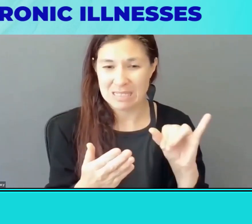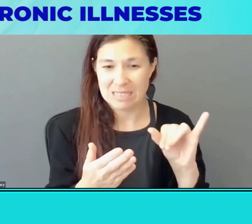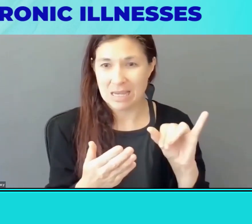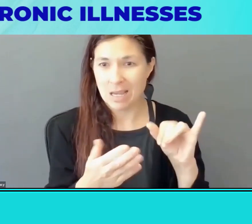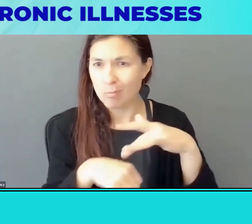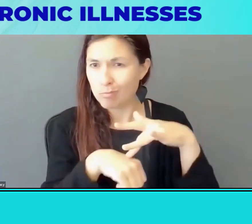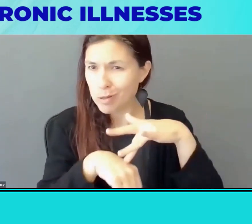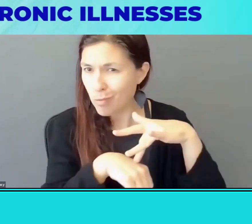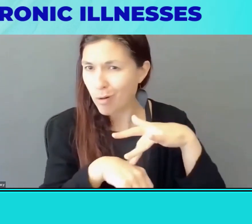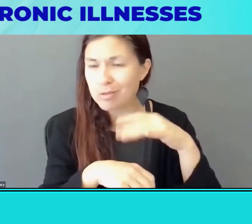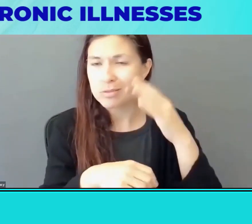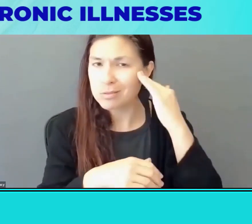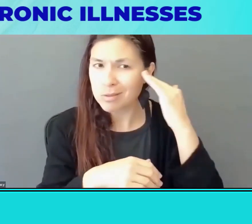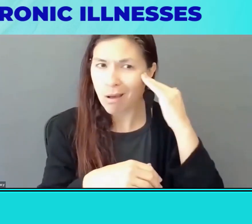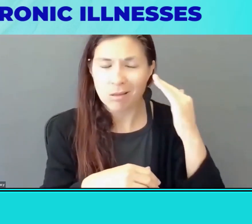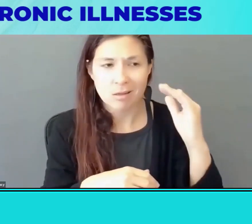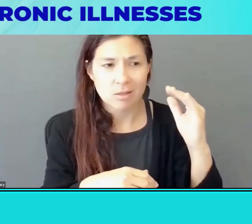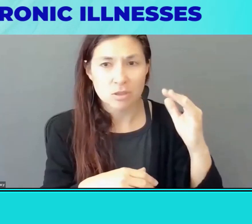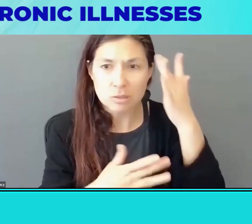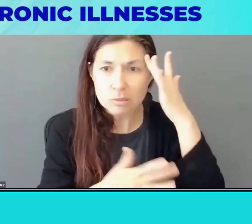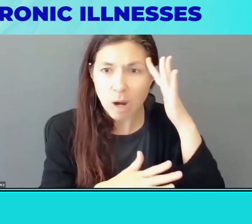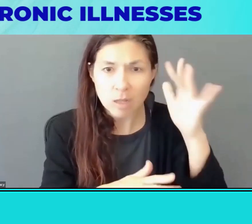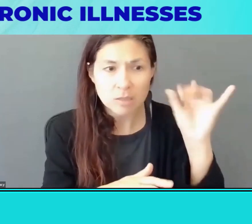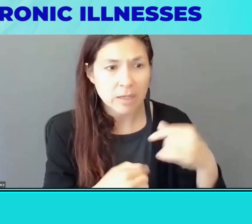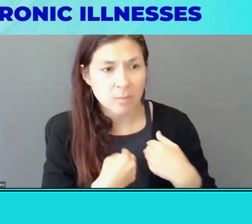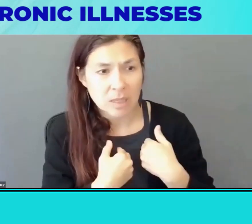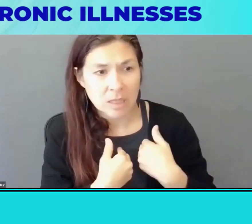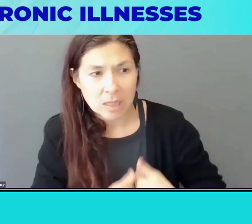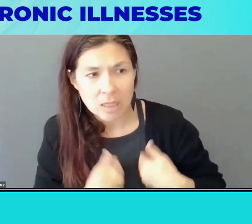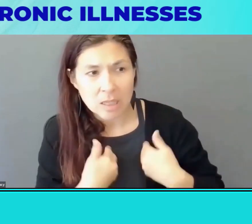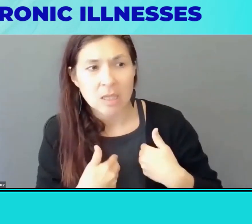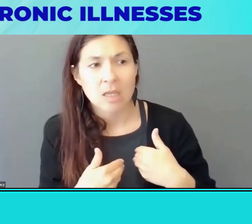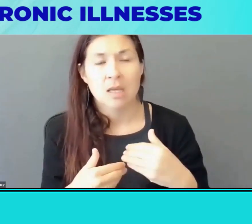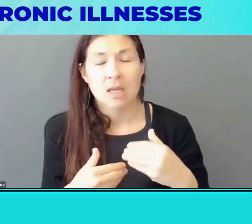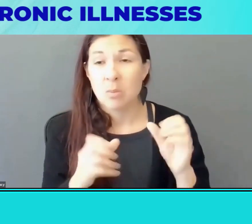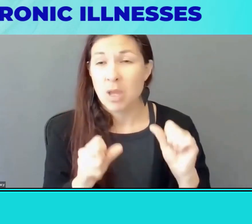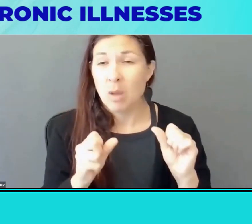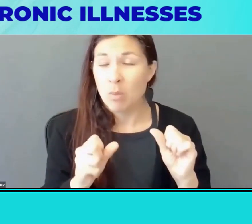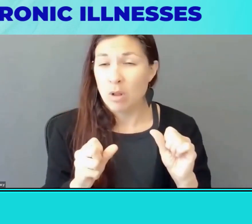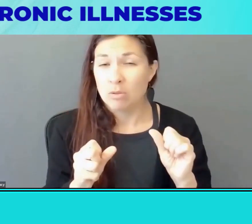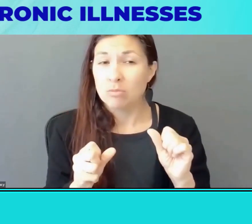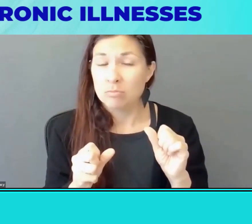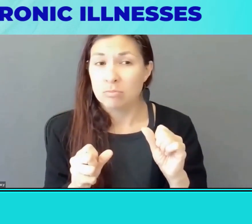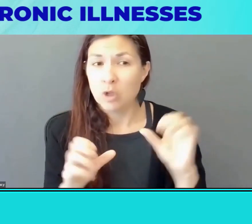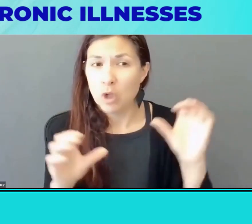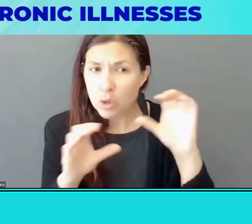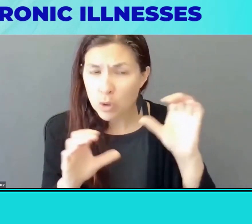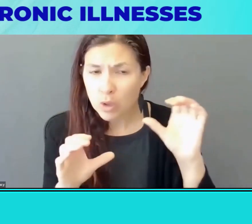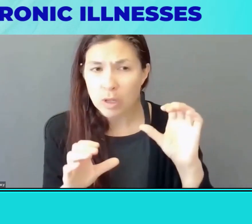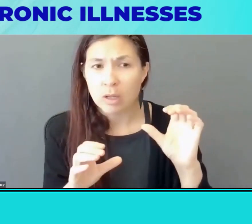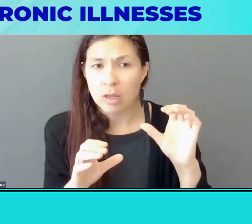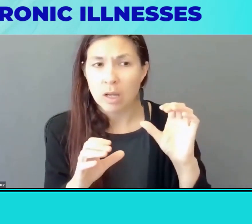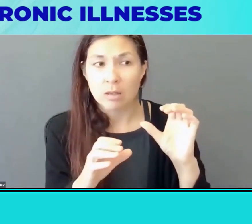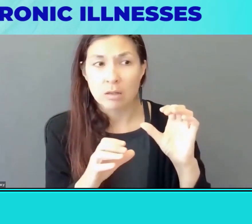at the federal level of the application, in part because those state level administrators are working with too narrow